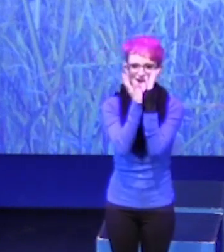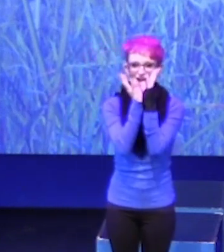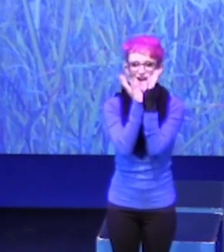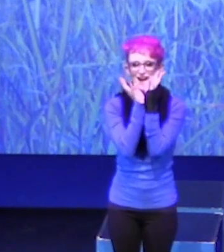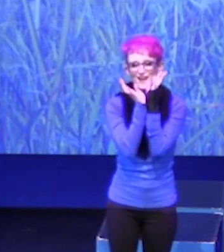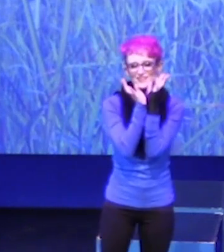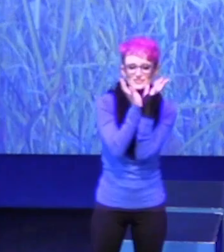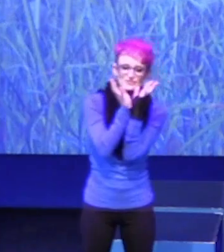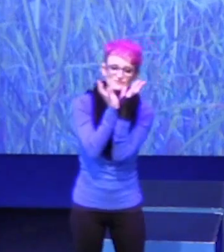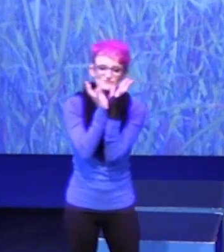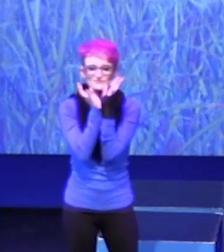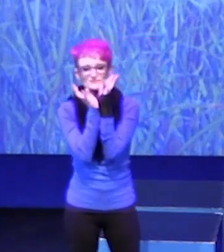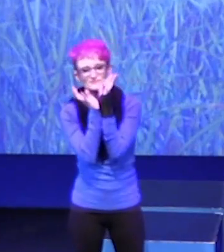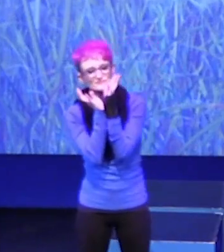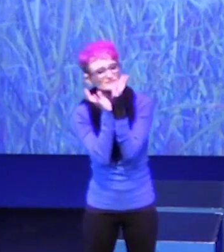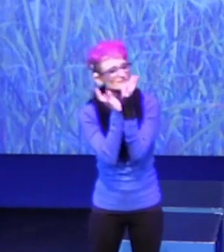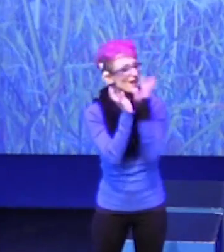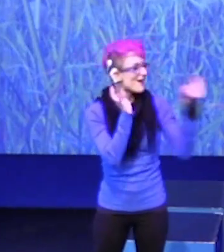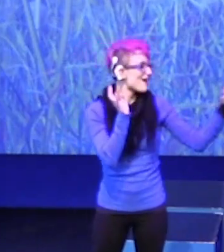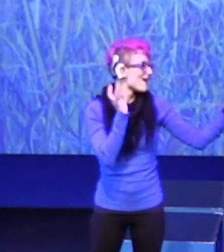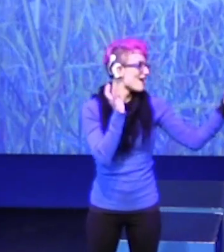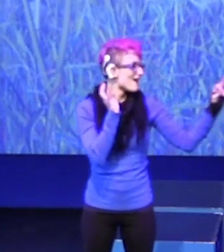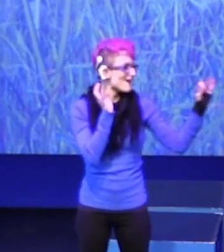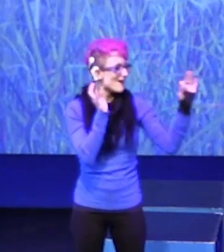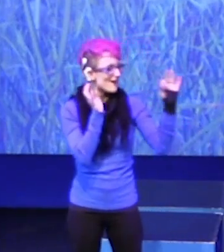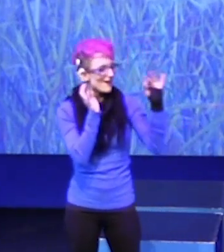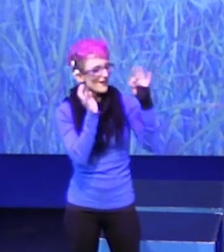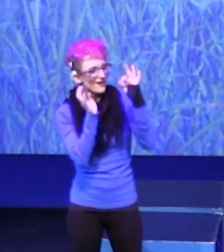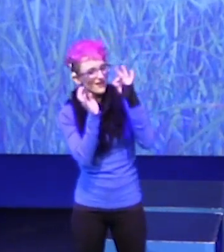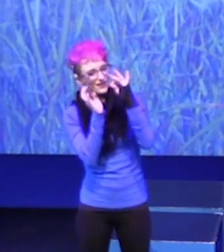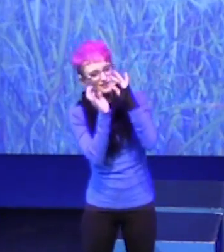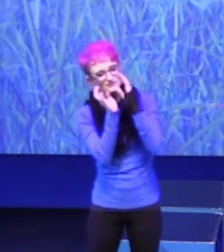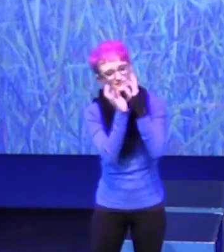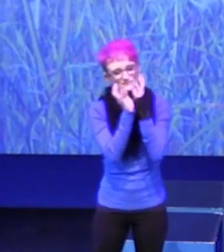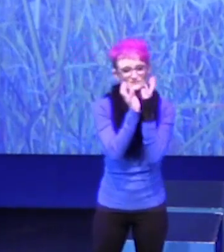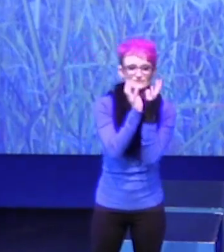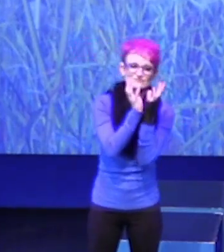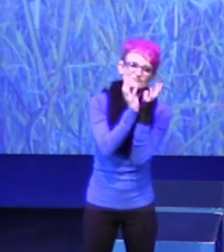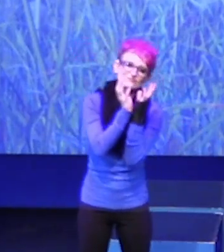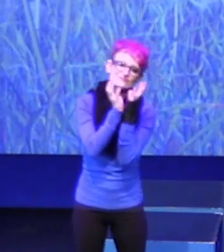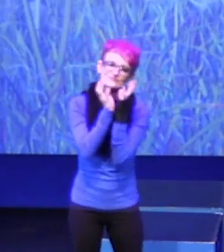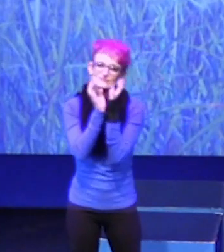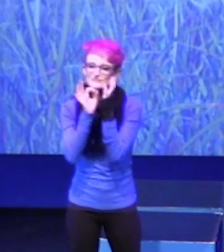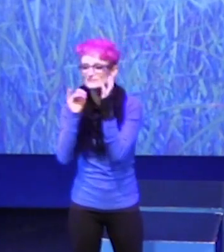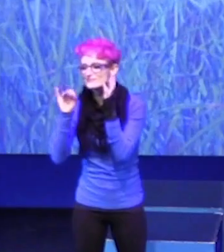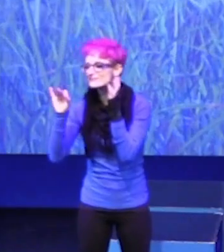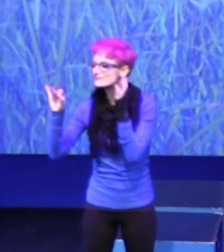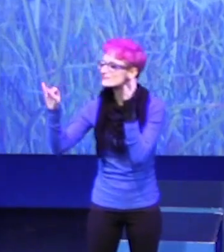fully blooming, yellow and swaying, a landing pad for bees to